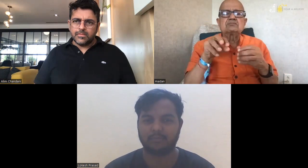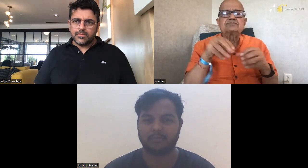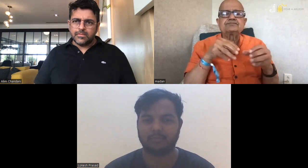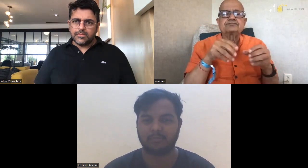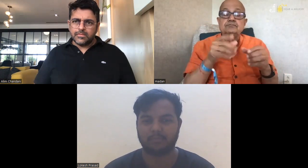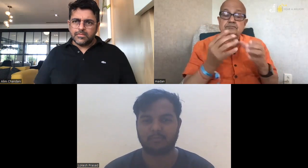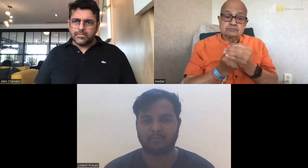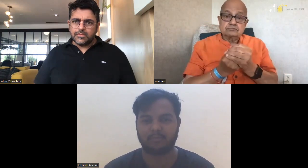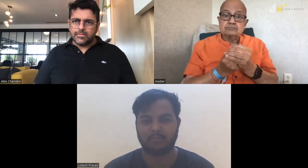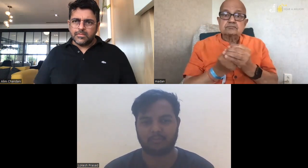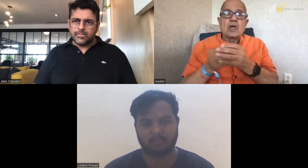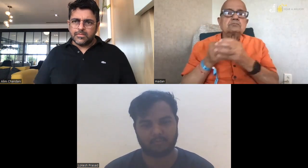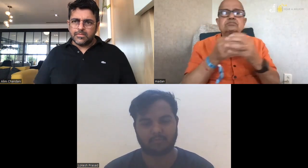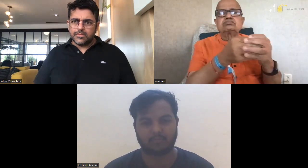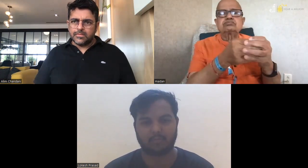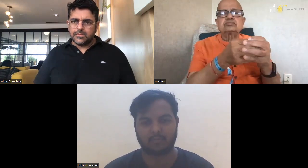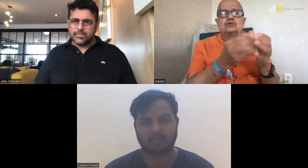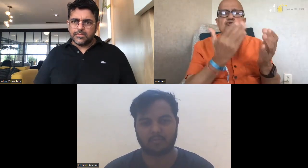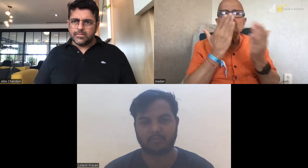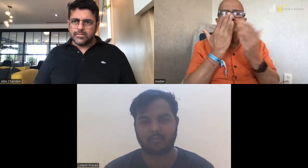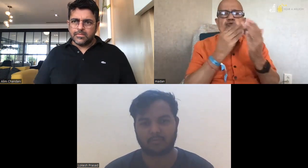Akanksha, and this is my sign,